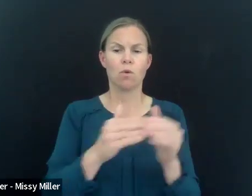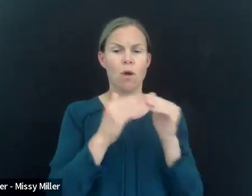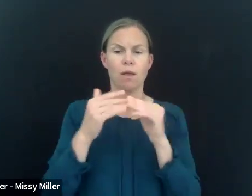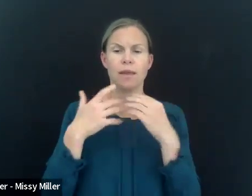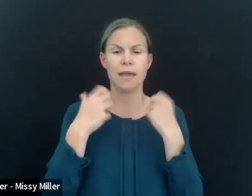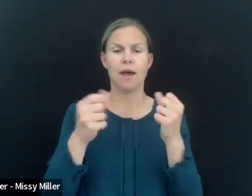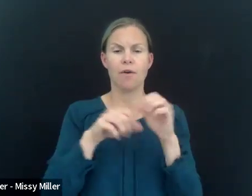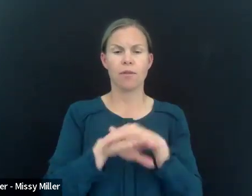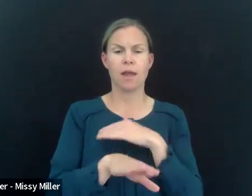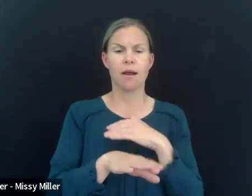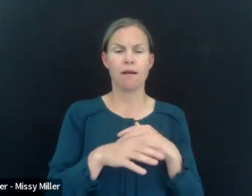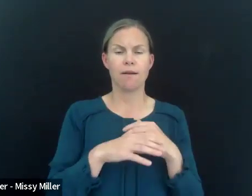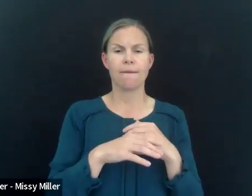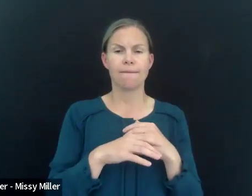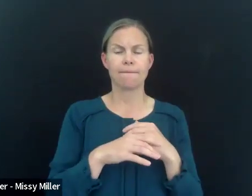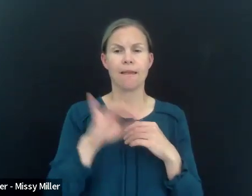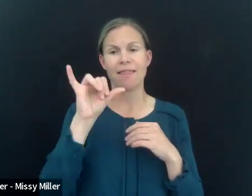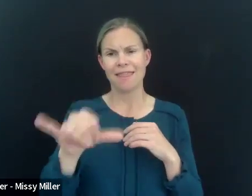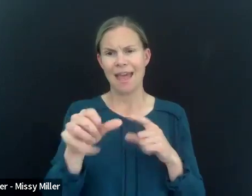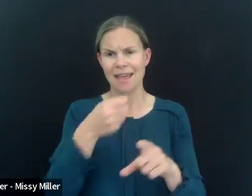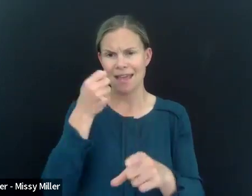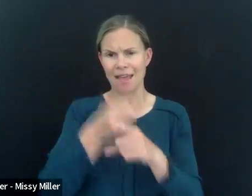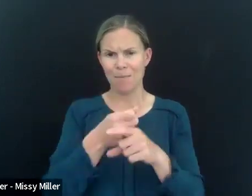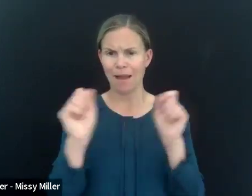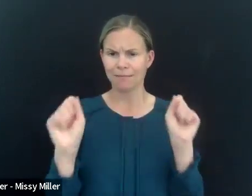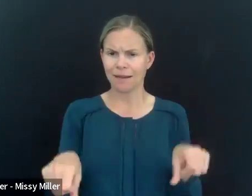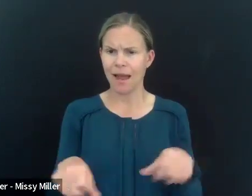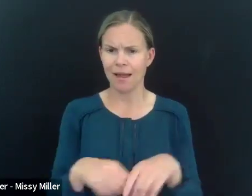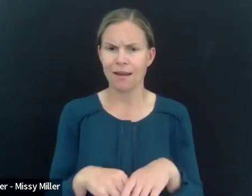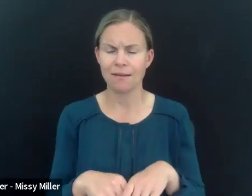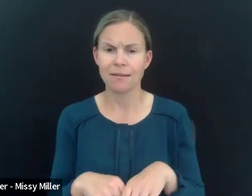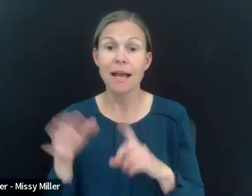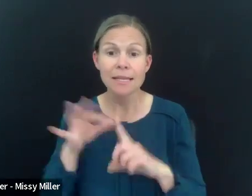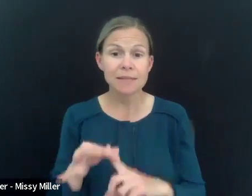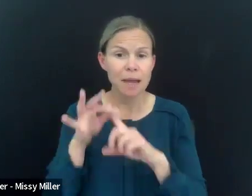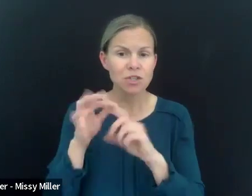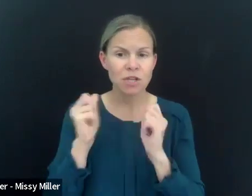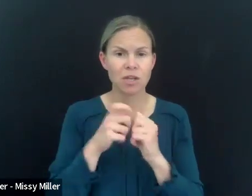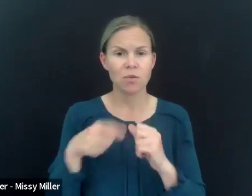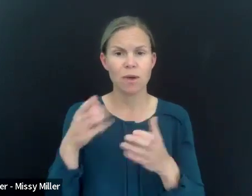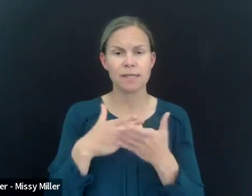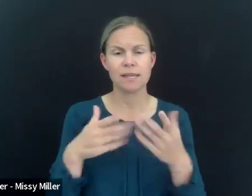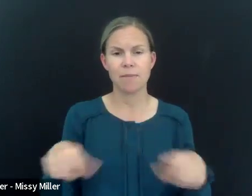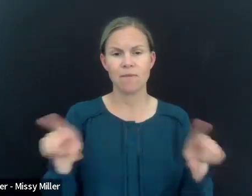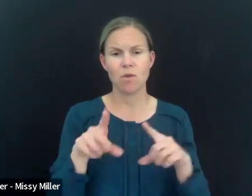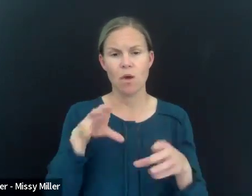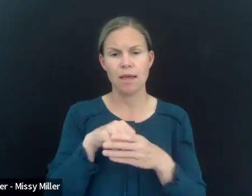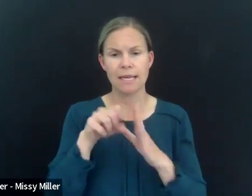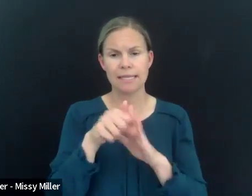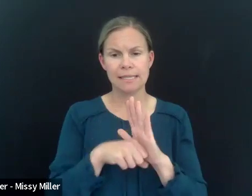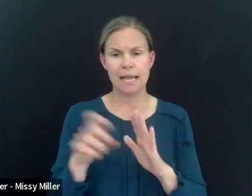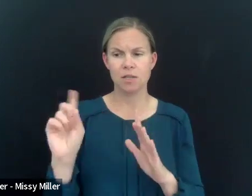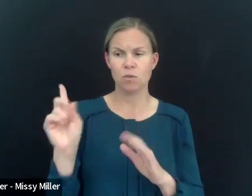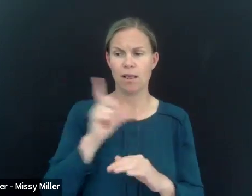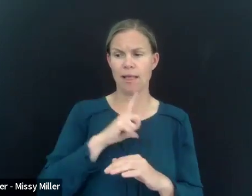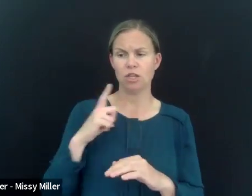very impactful and as a way to, like, especially for some of us in states where our legislators,